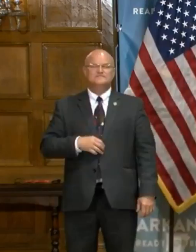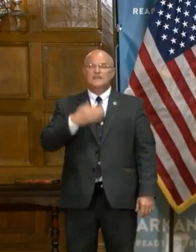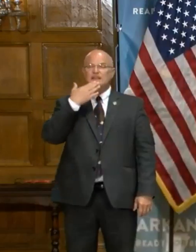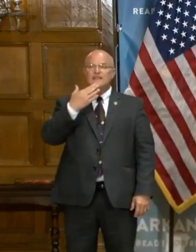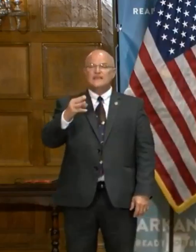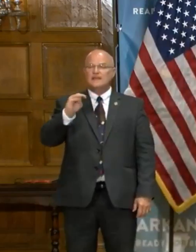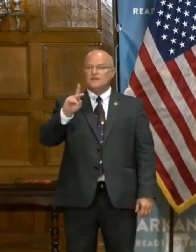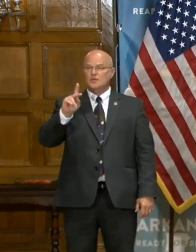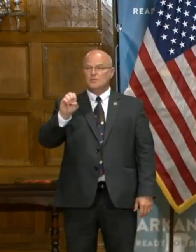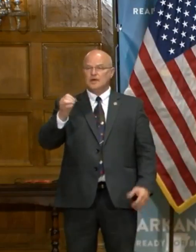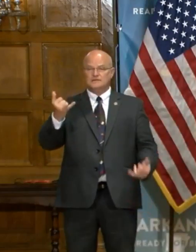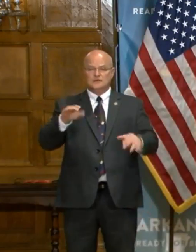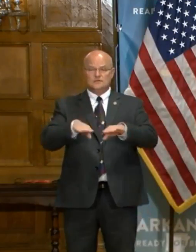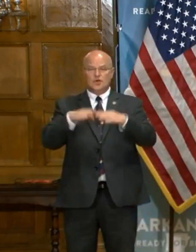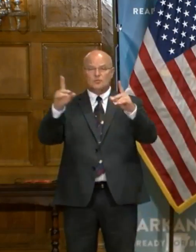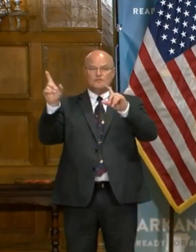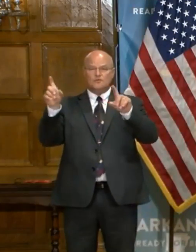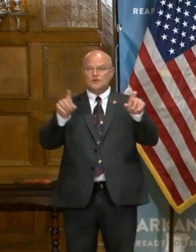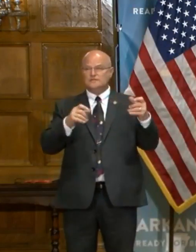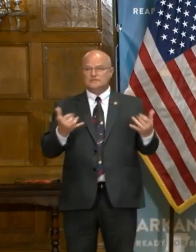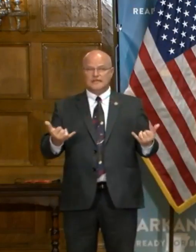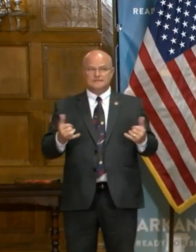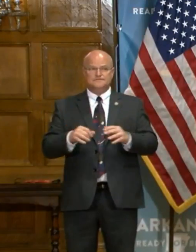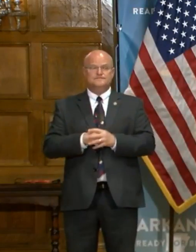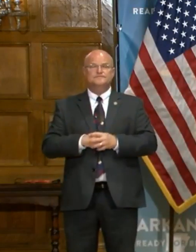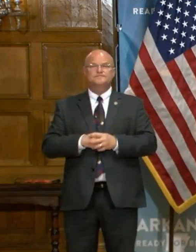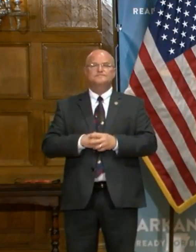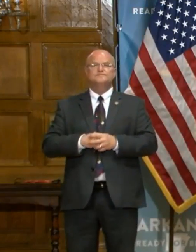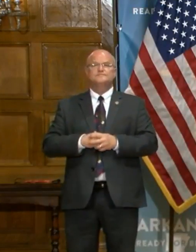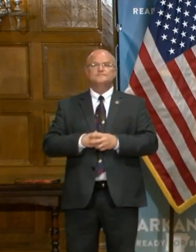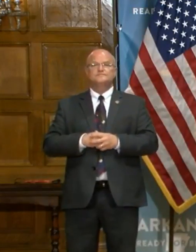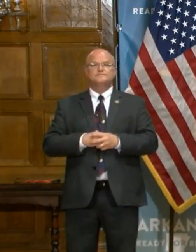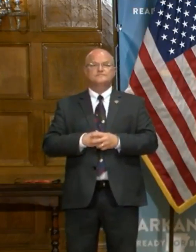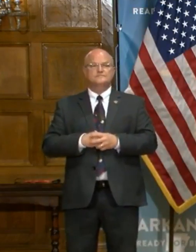Thank you, Mike, and we're open for questions.